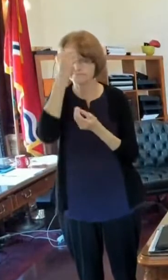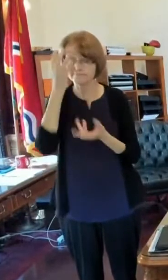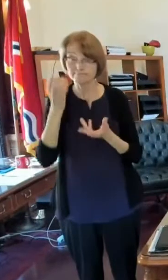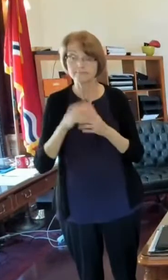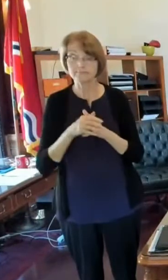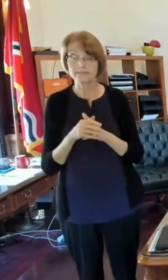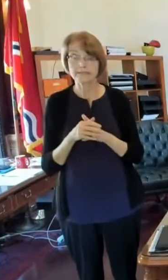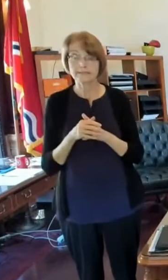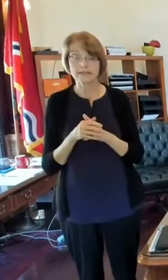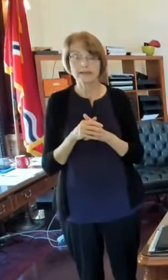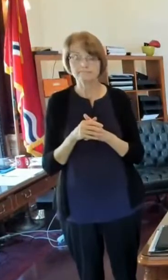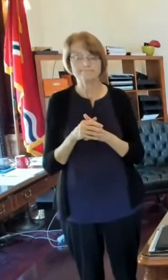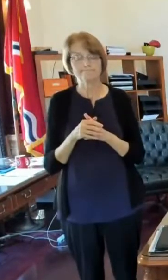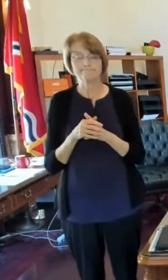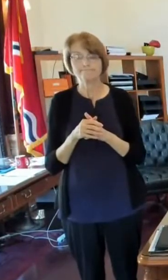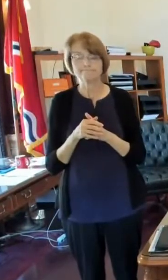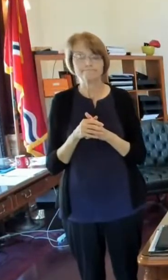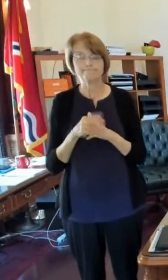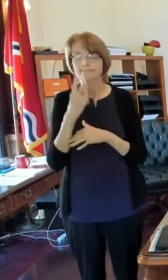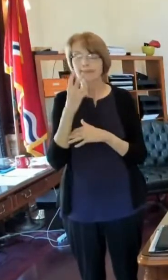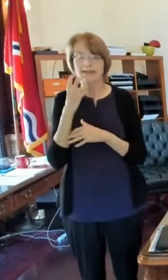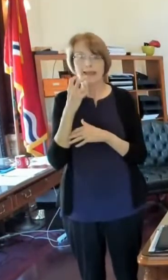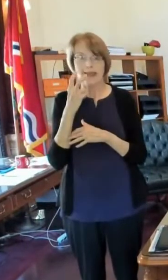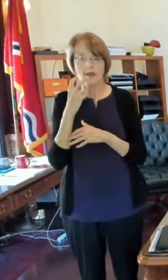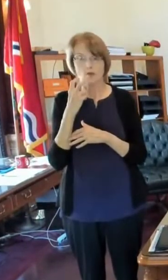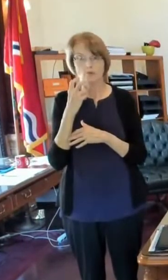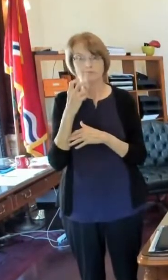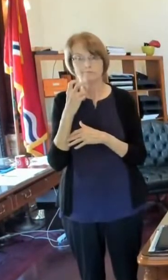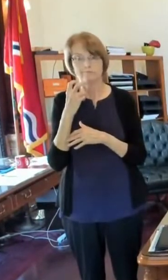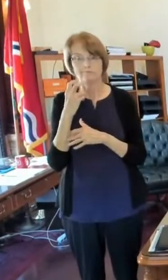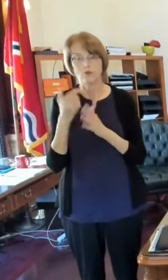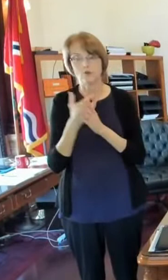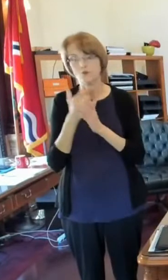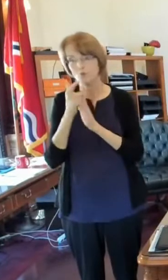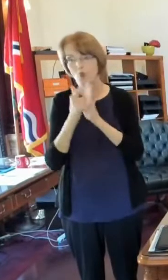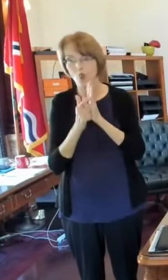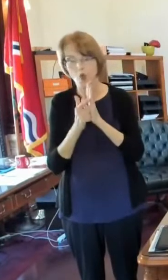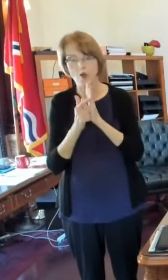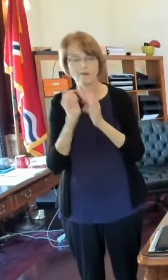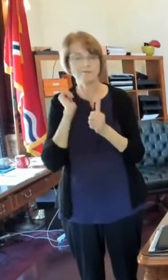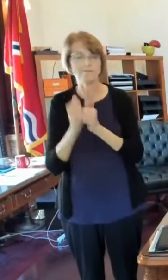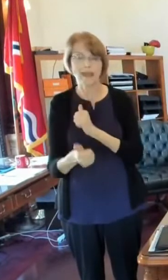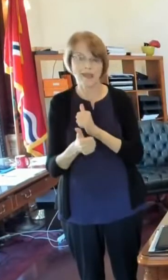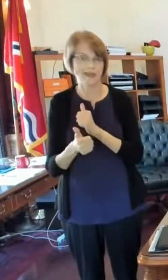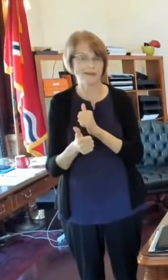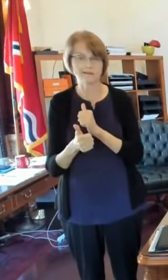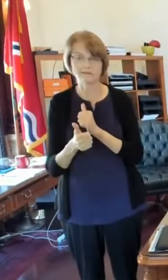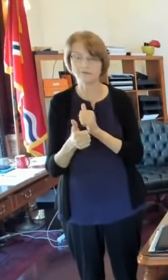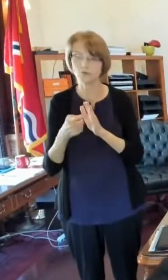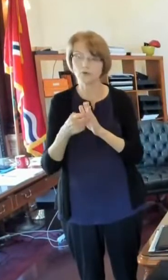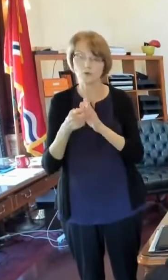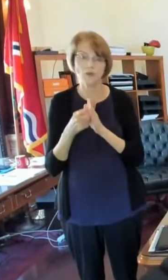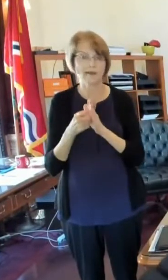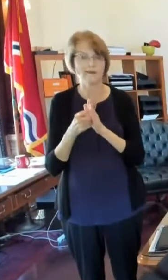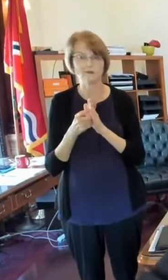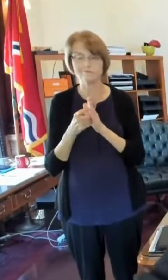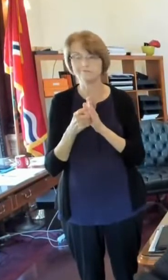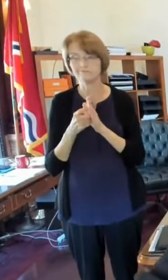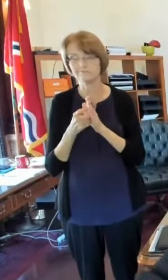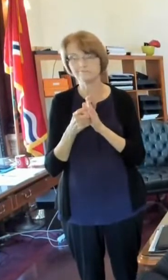between slim and none chance of passing anything significant in the way of changing